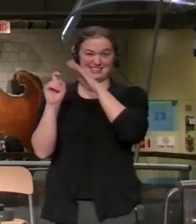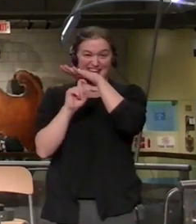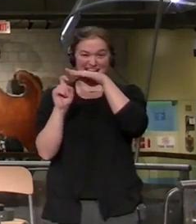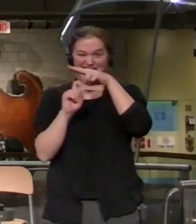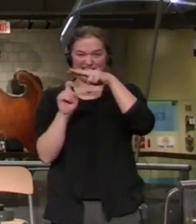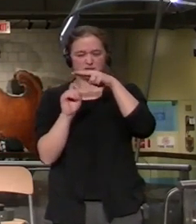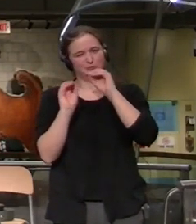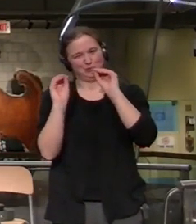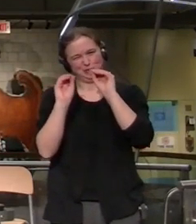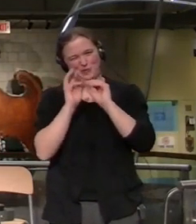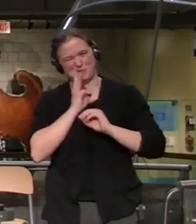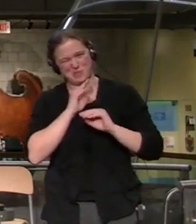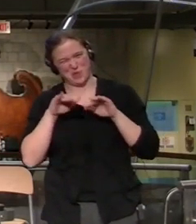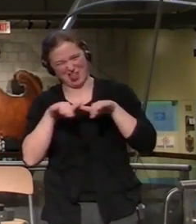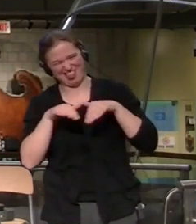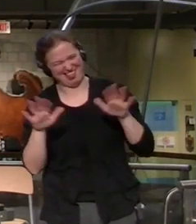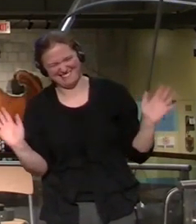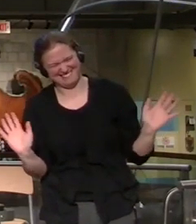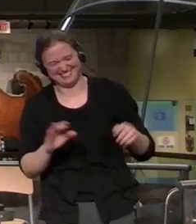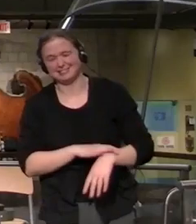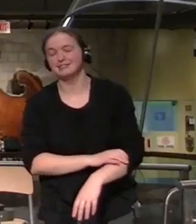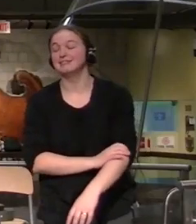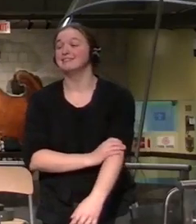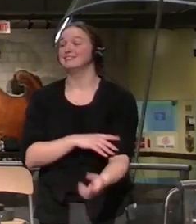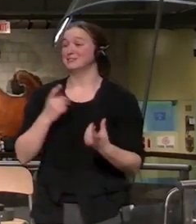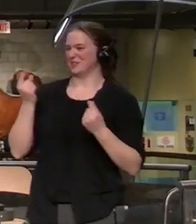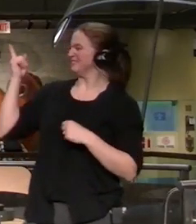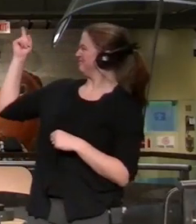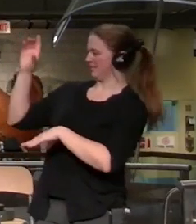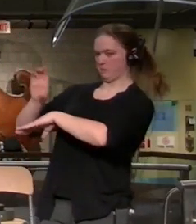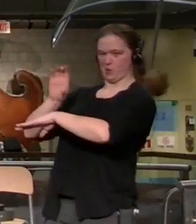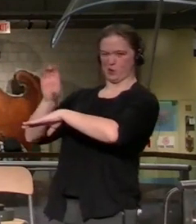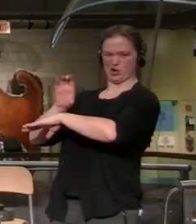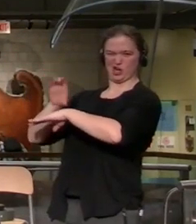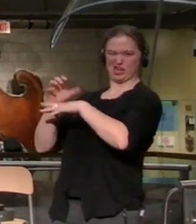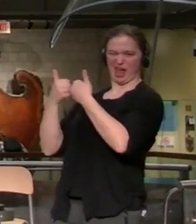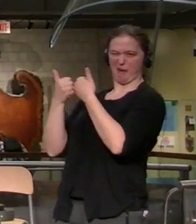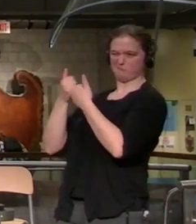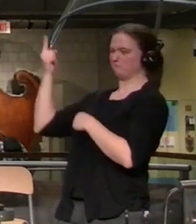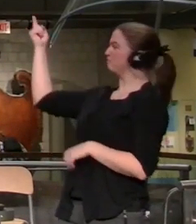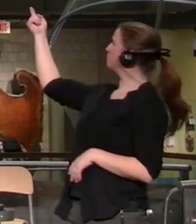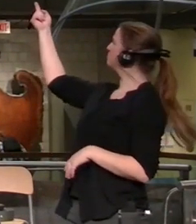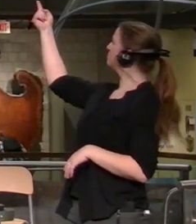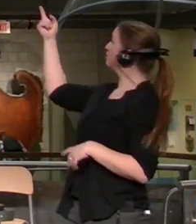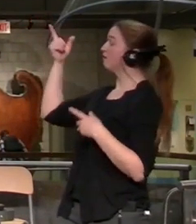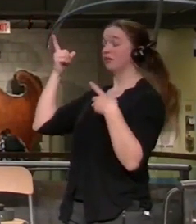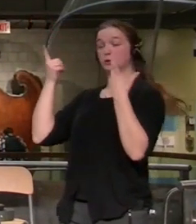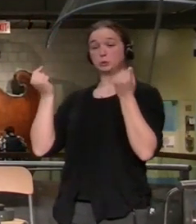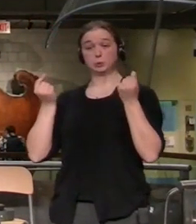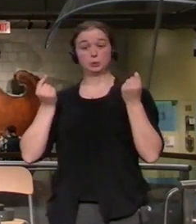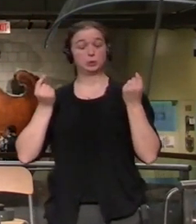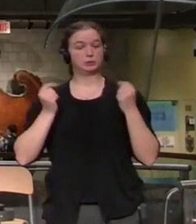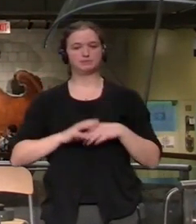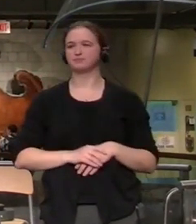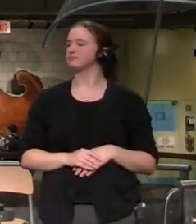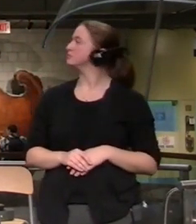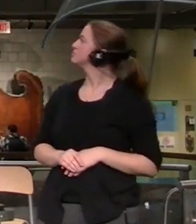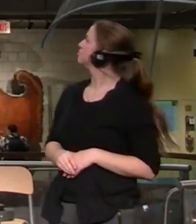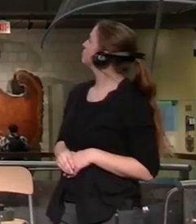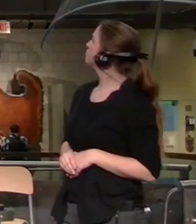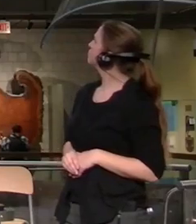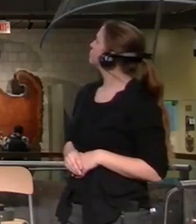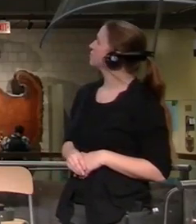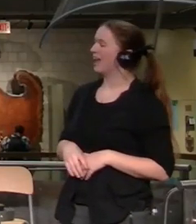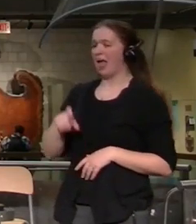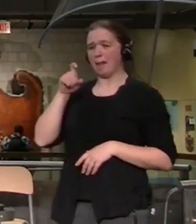what we do is we have them perform this on a computer. So this is a computer game. And what they have to do is they have to navigate around this environment.